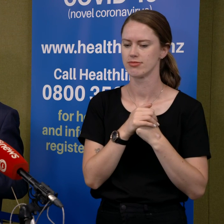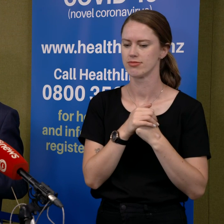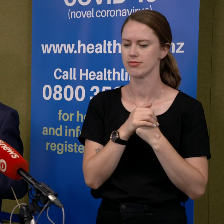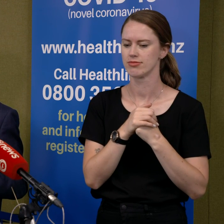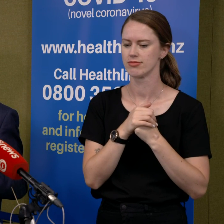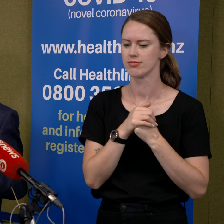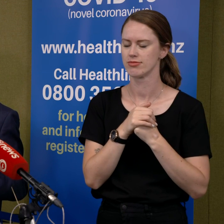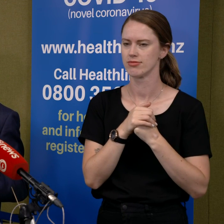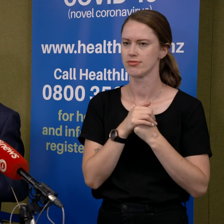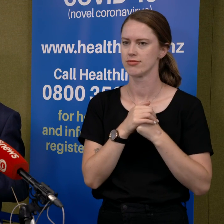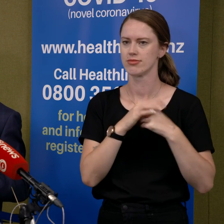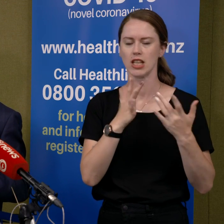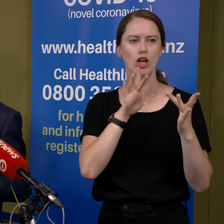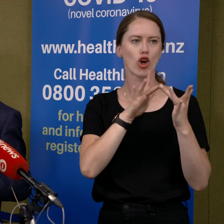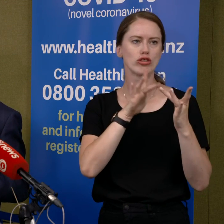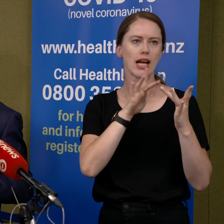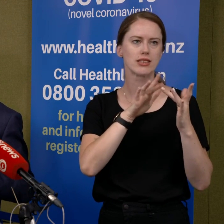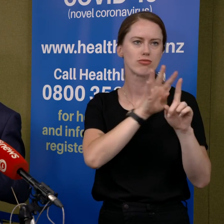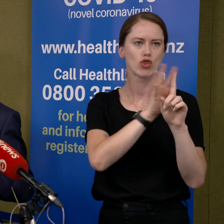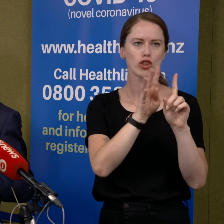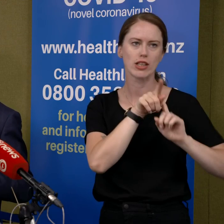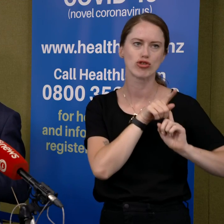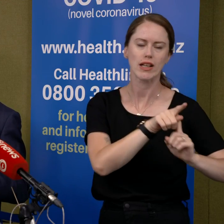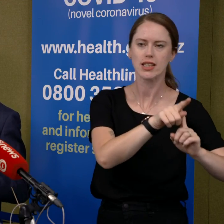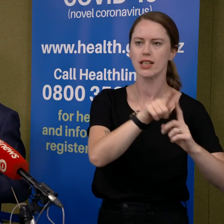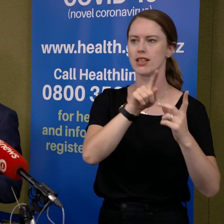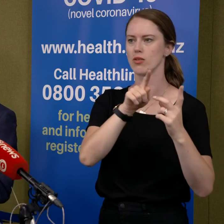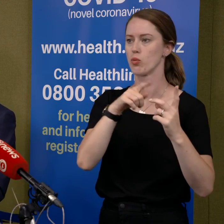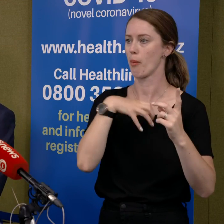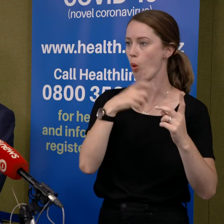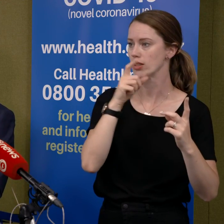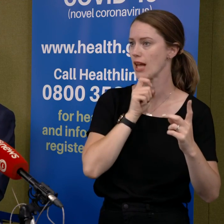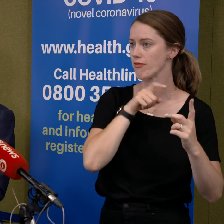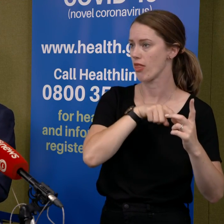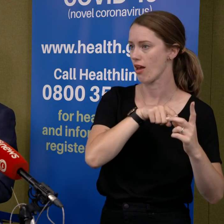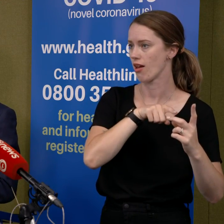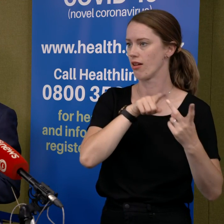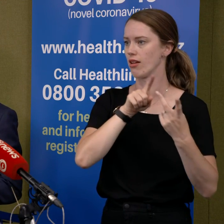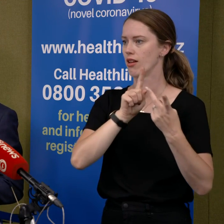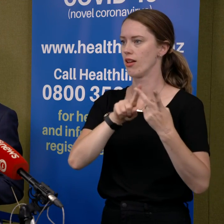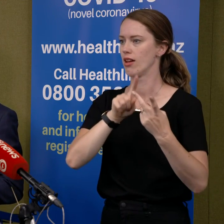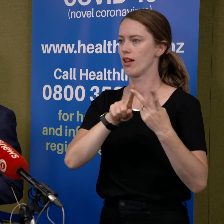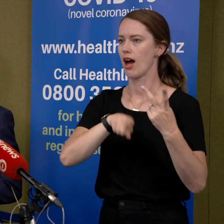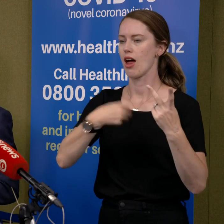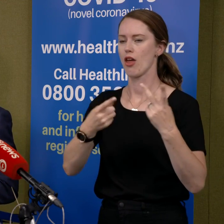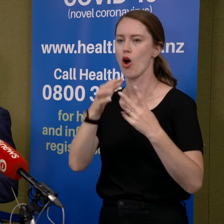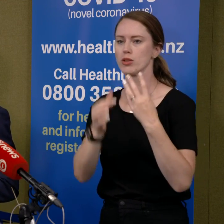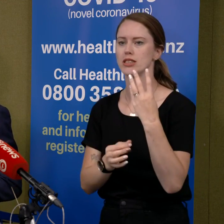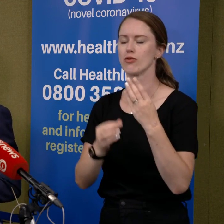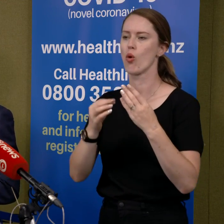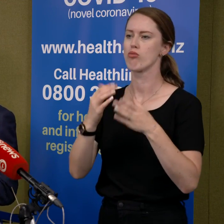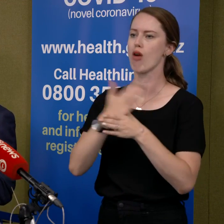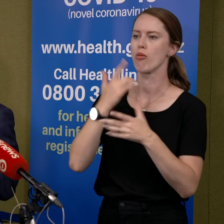the contact tracing, through having more people able to do that, through what options we've got in primary care,